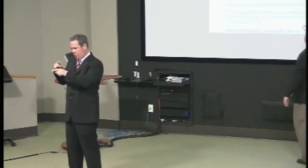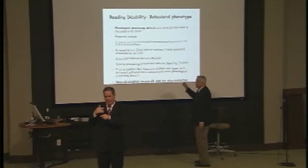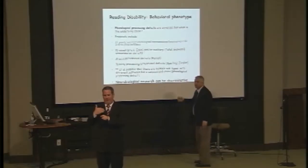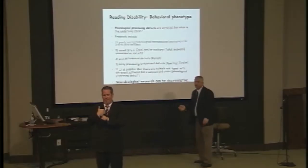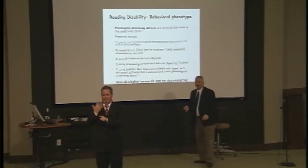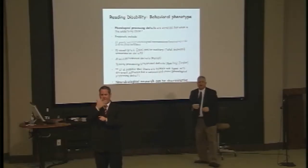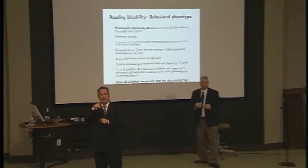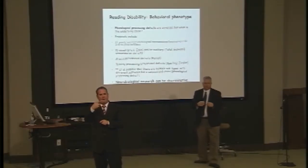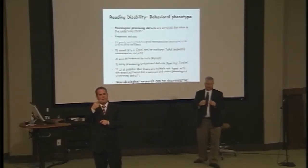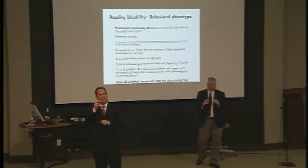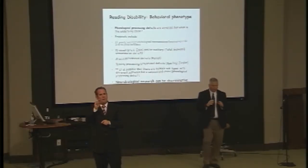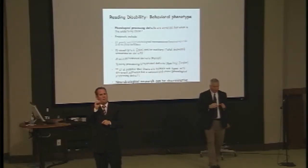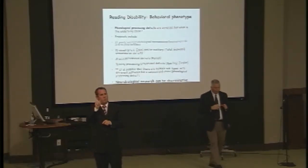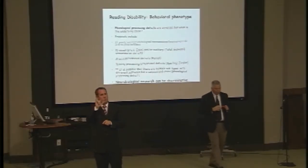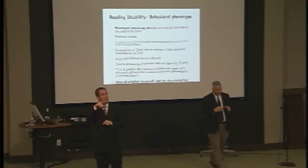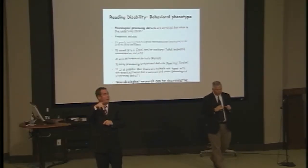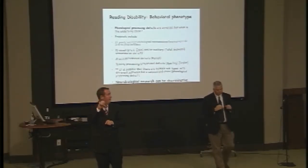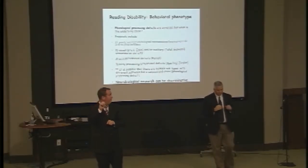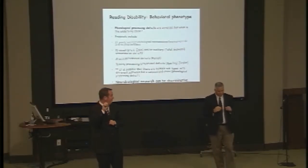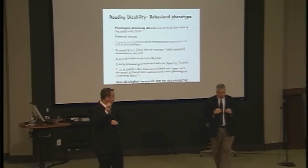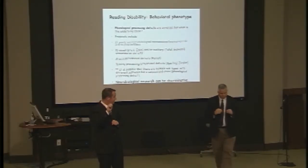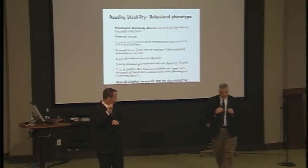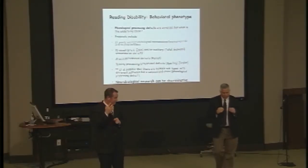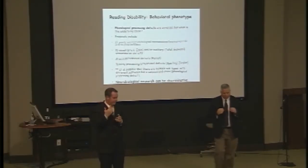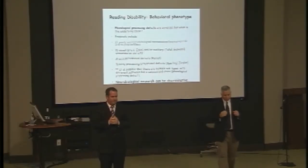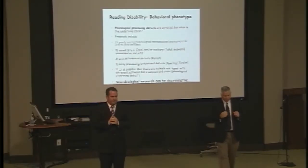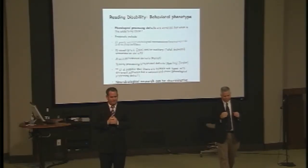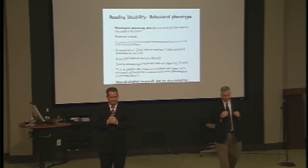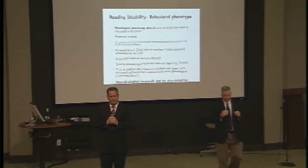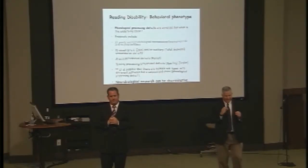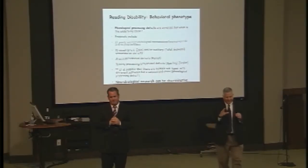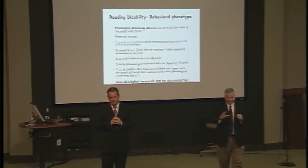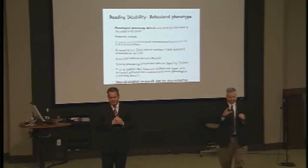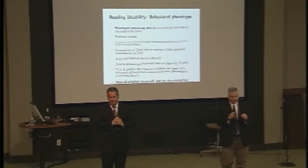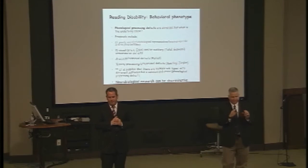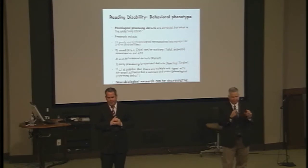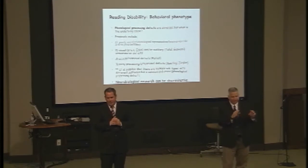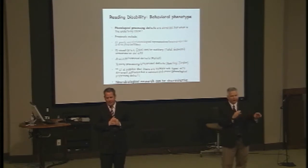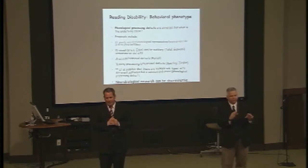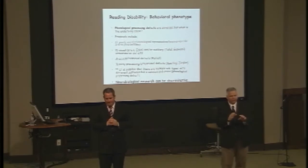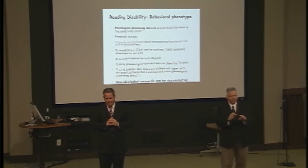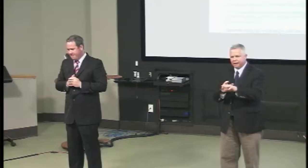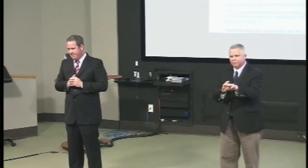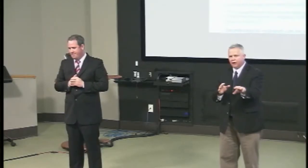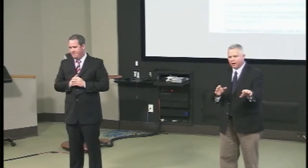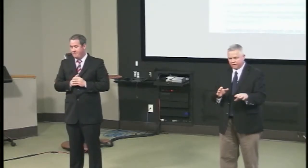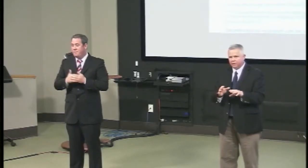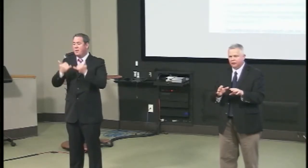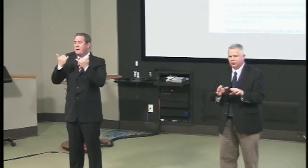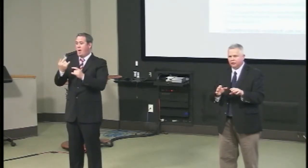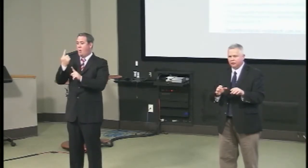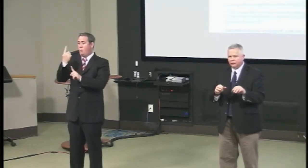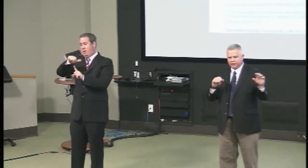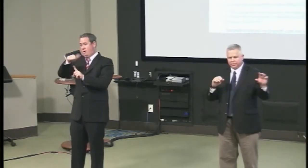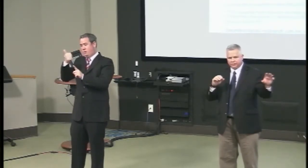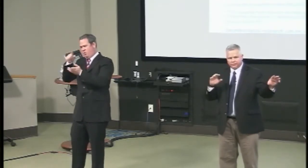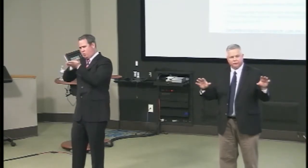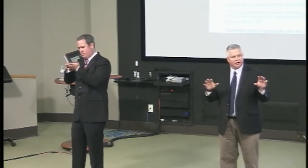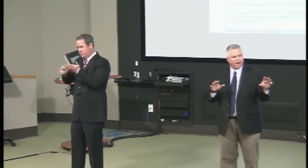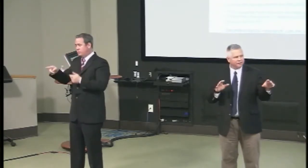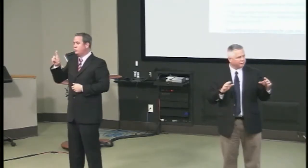by Ramu and others on problems in accessing and operating upon